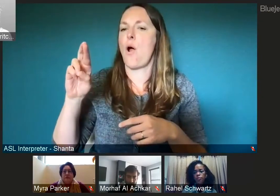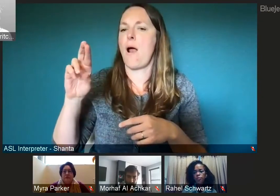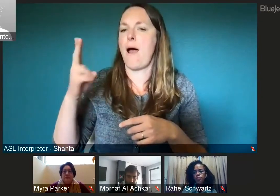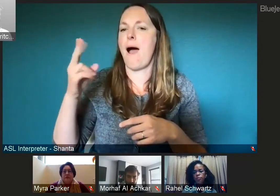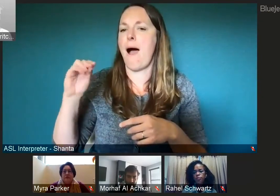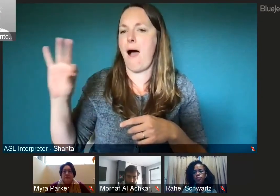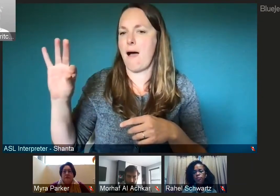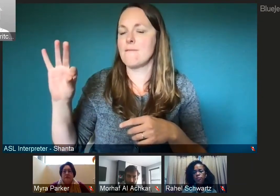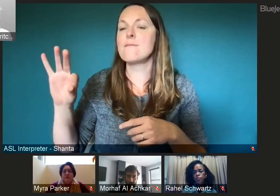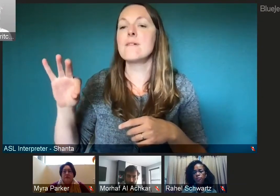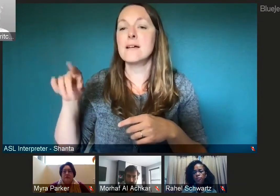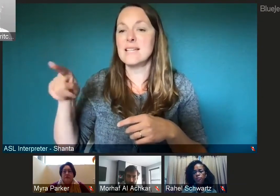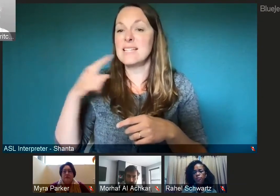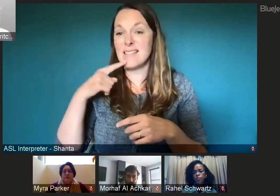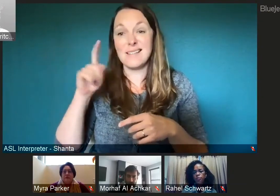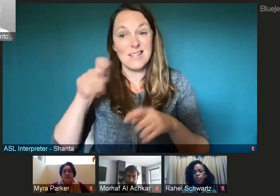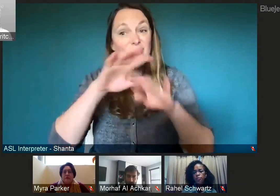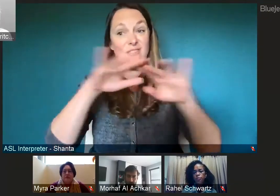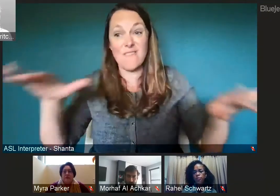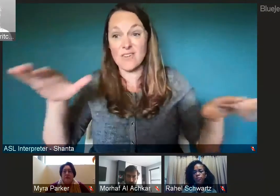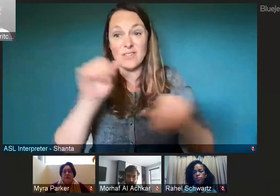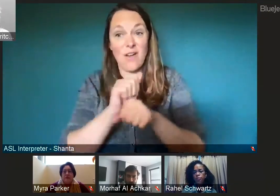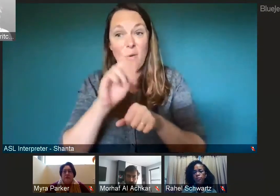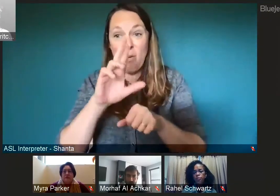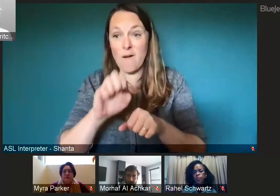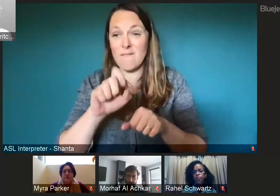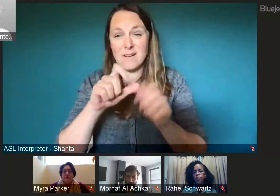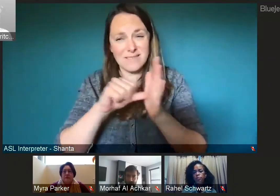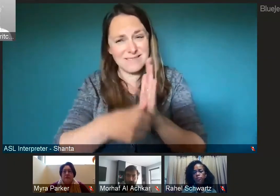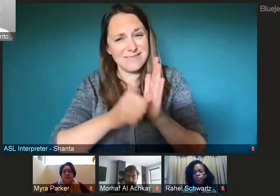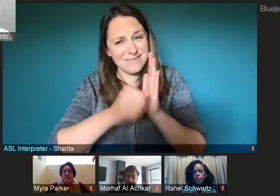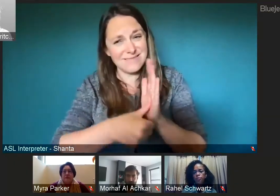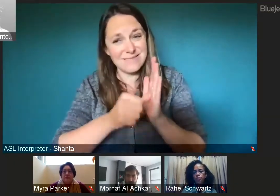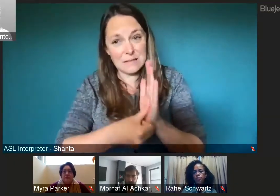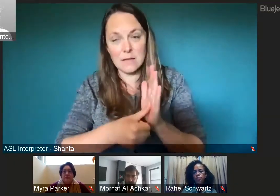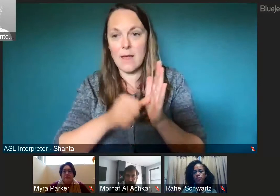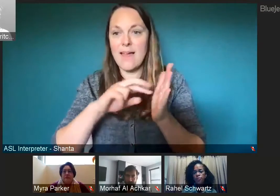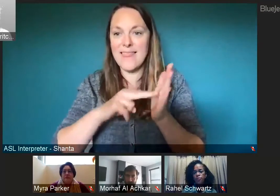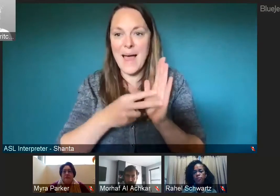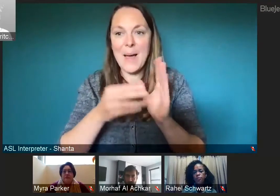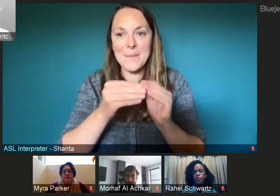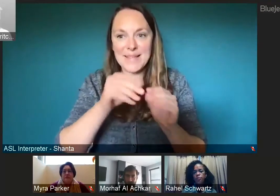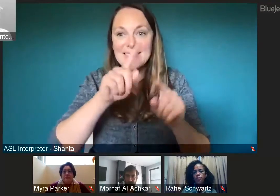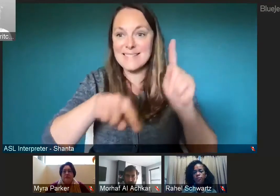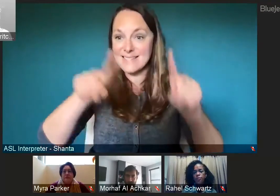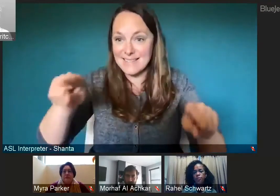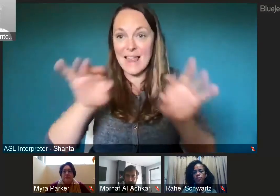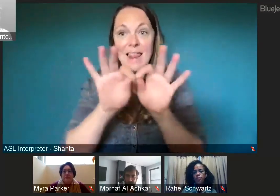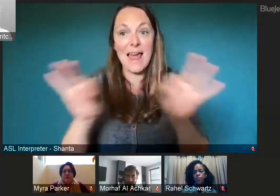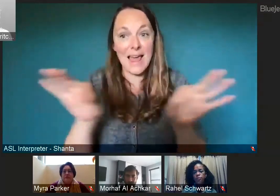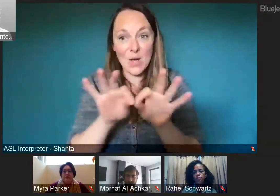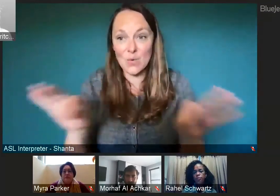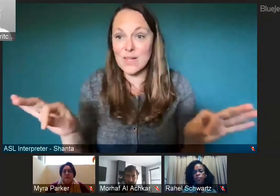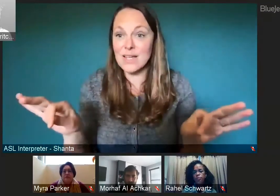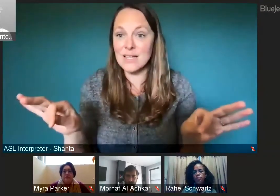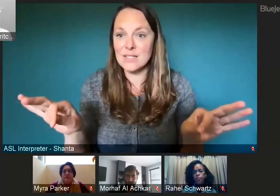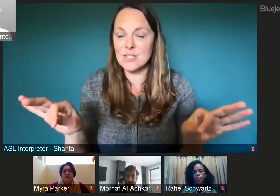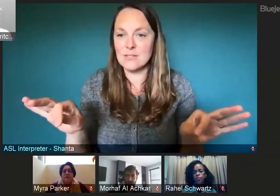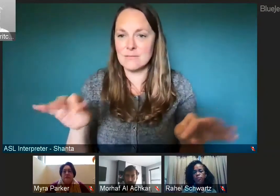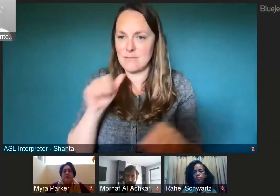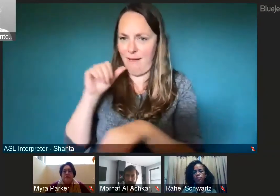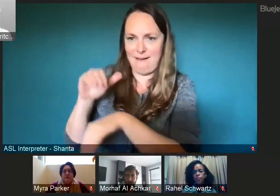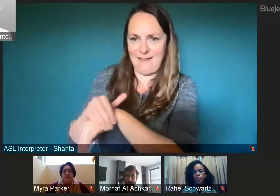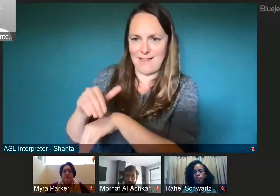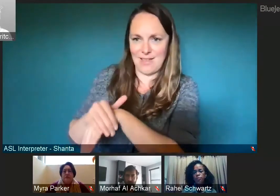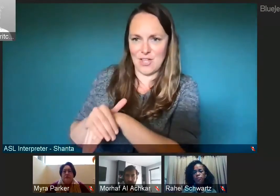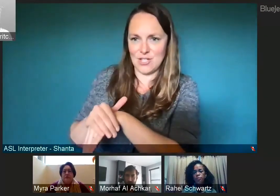your workforce, you also bring the language in, because a lot of us, we speak a different language than English. A lot